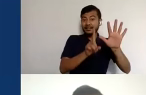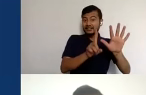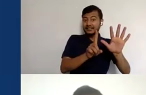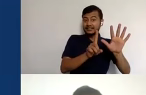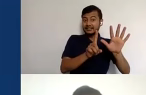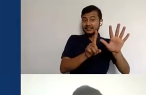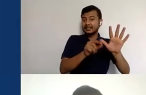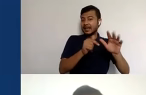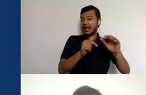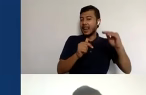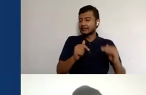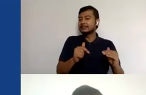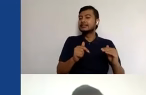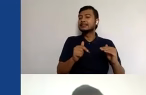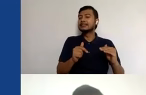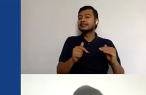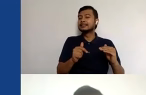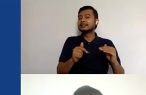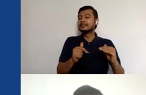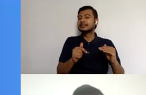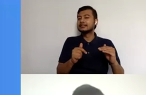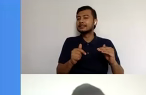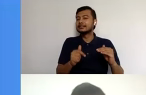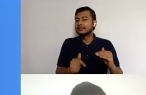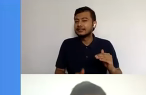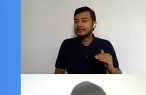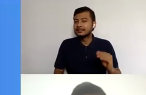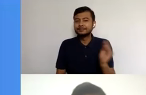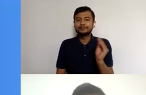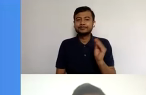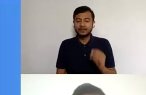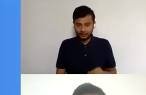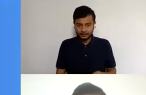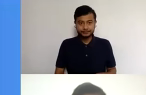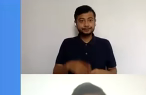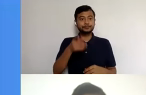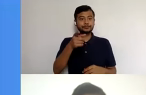I'll go to my next slide and make sure that you can see it before I advance.